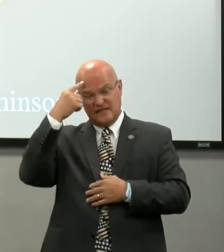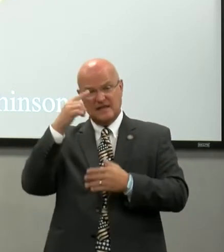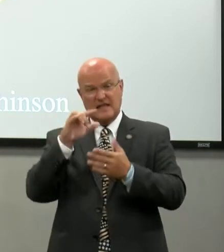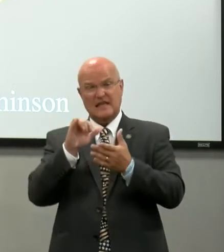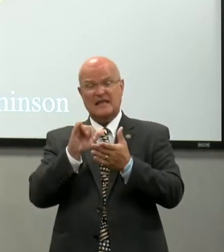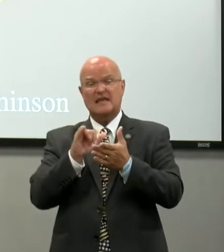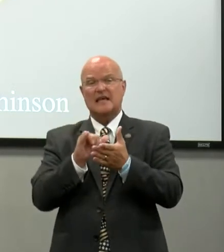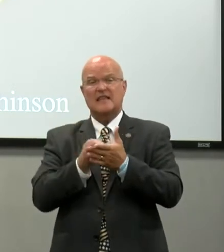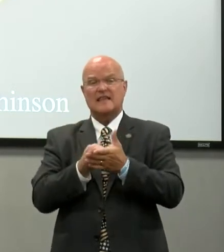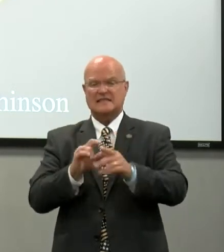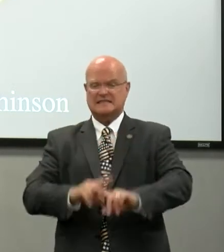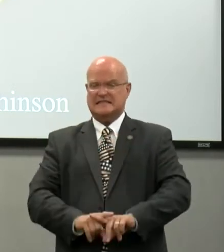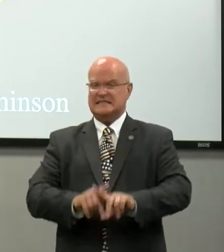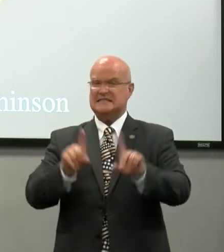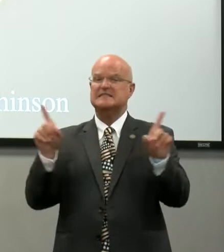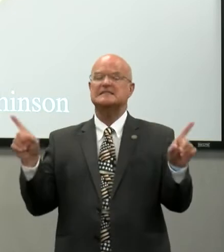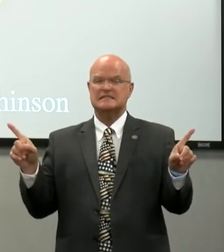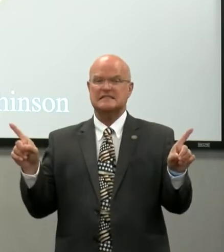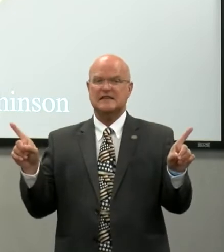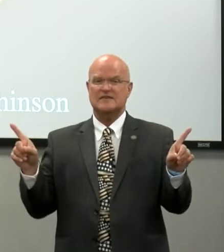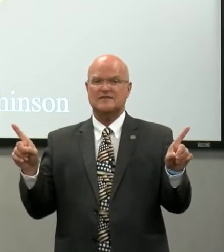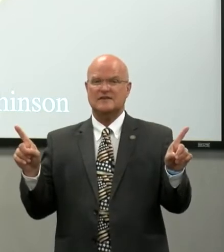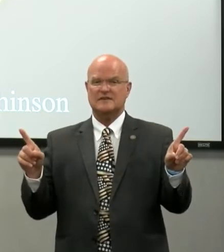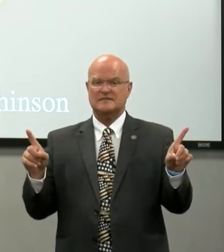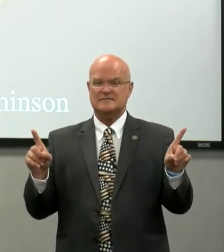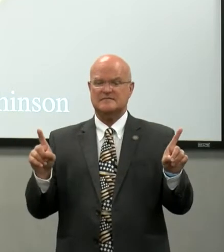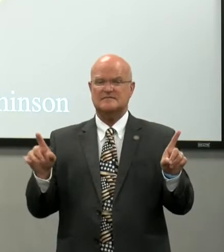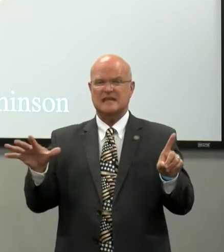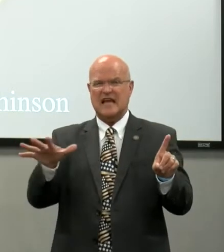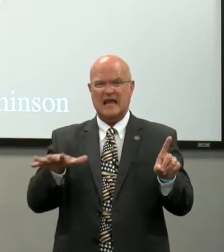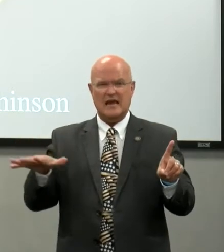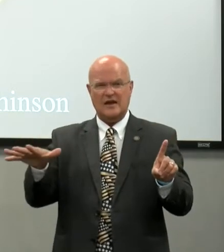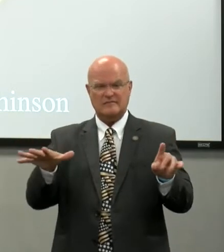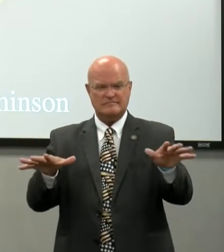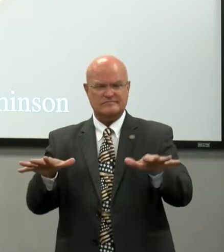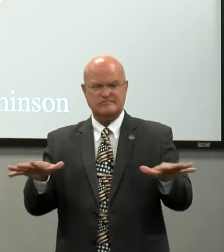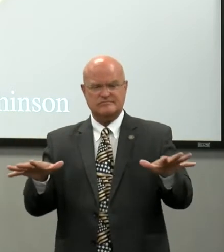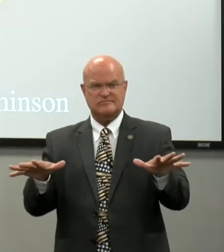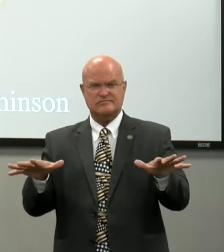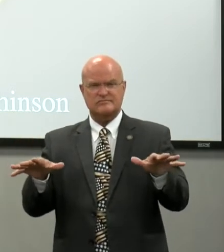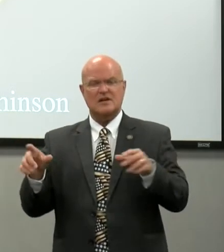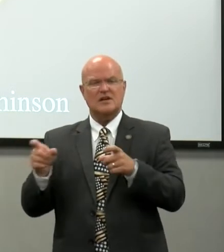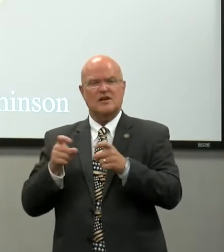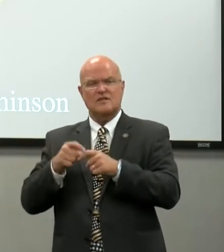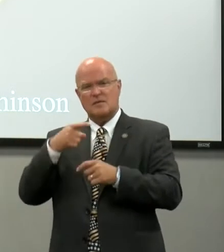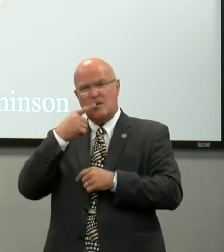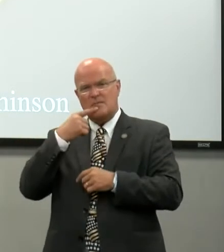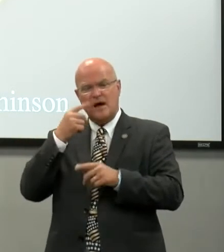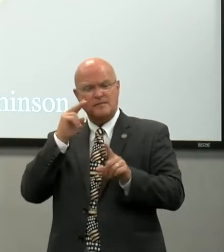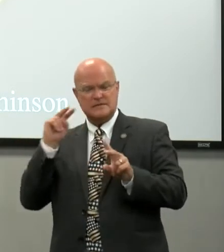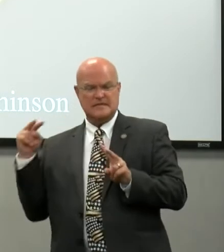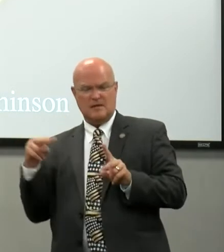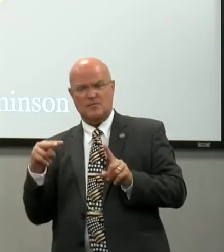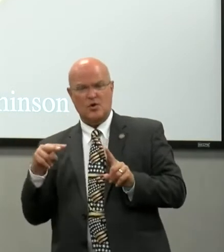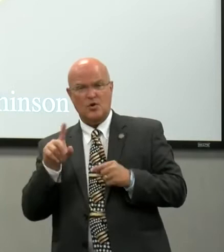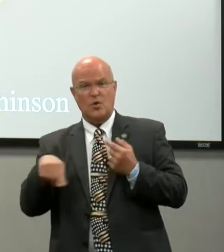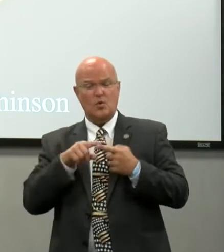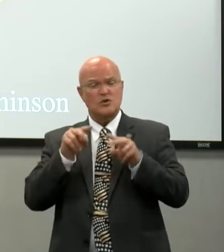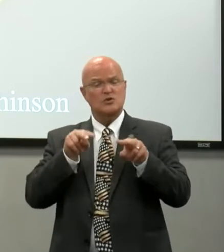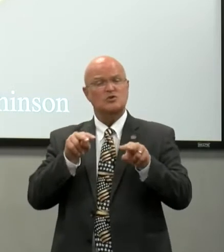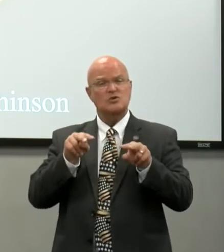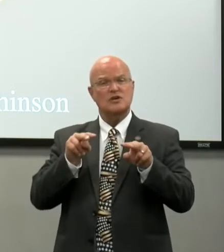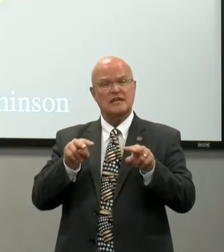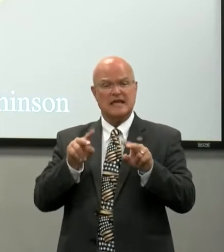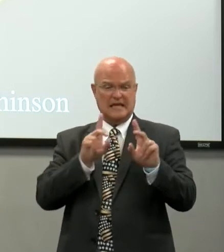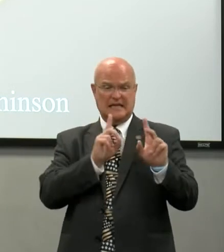totally different atmosphere that we have to control from a public standpoint when you're looking